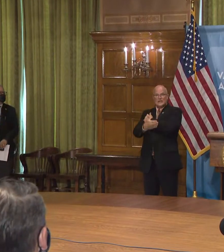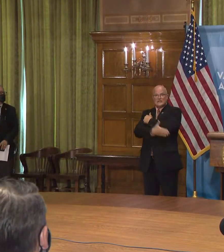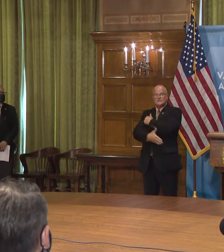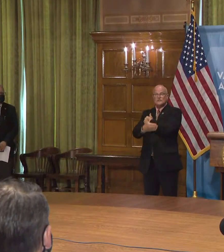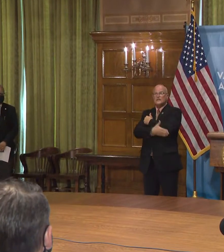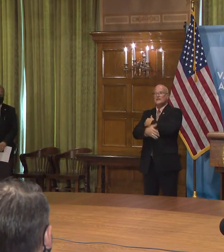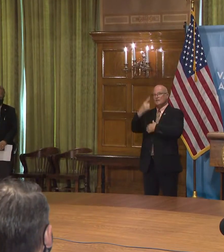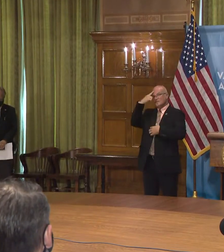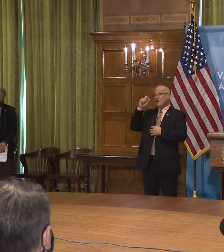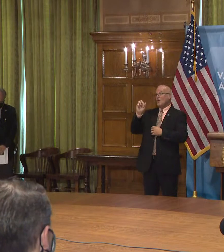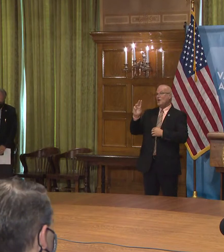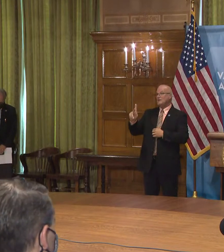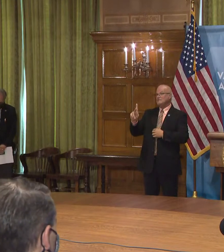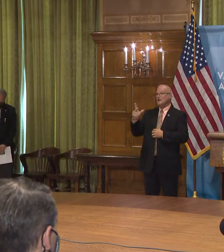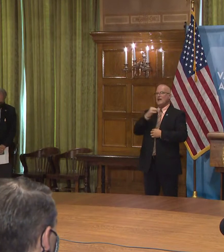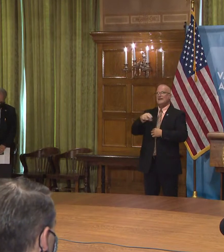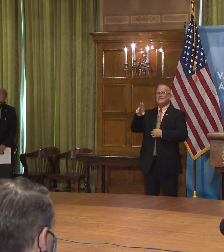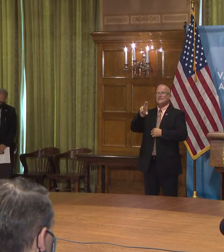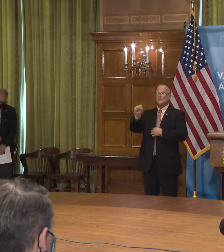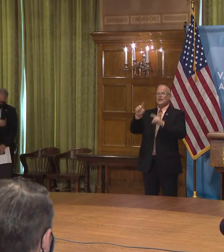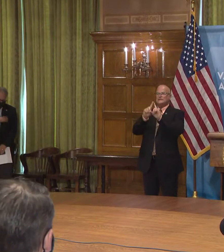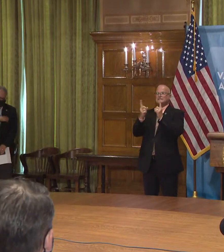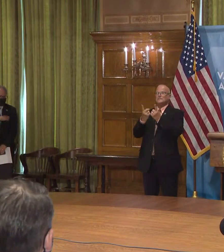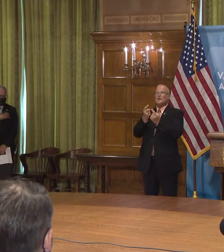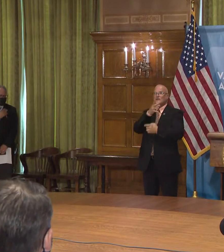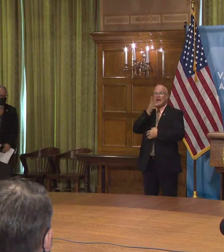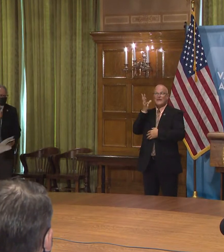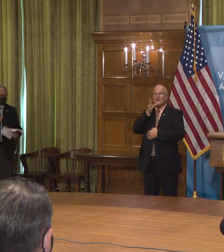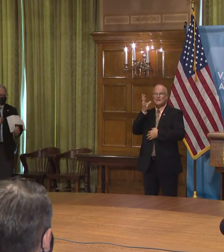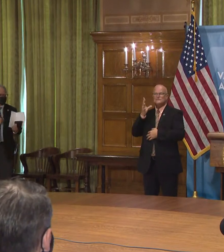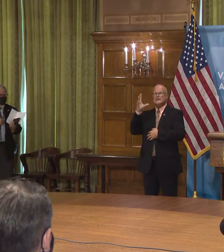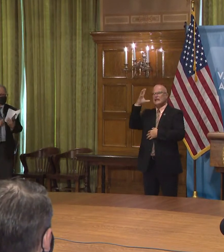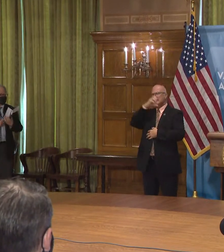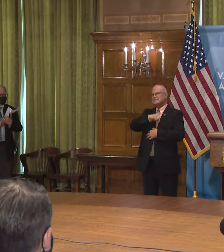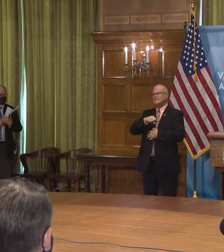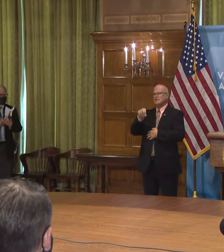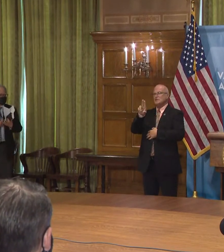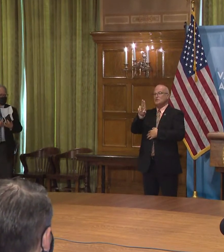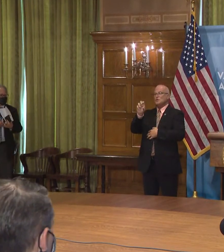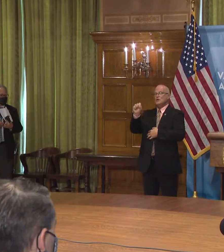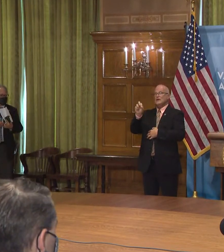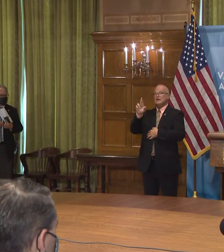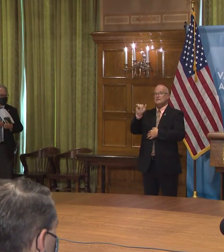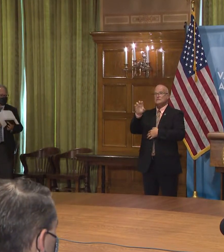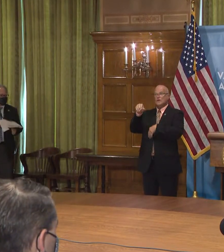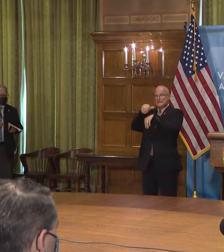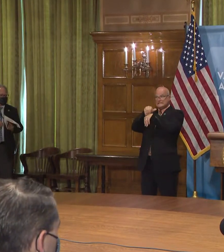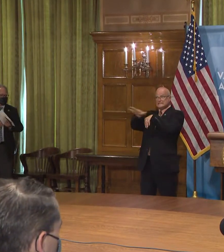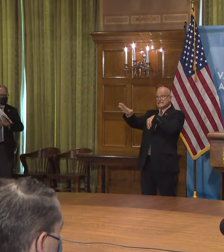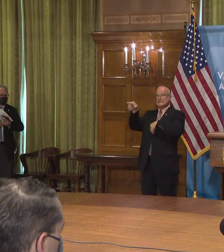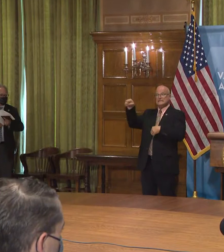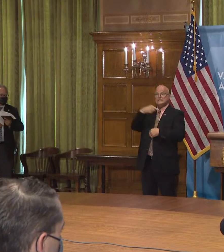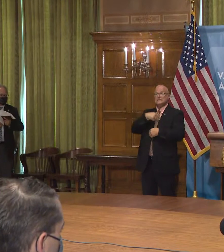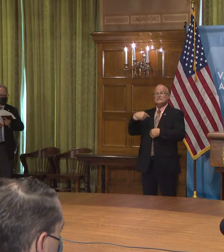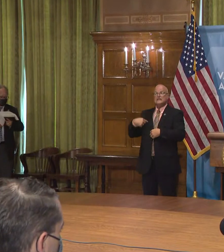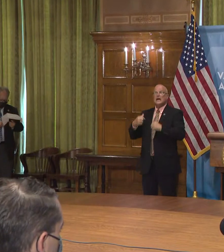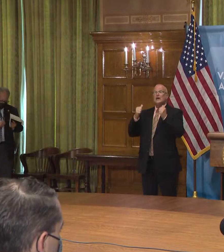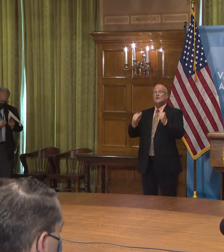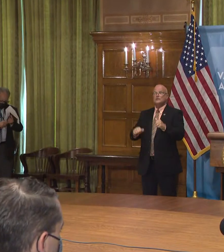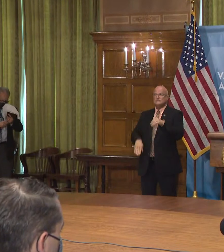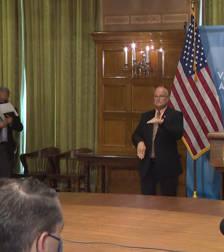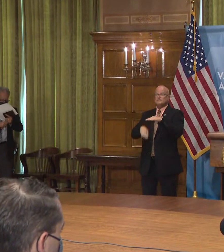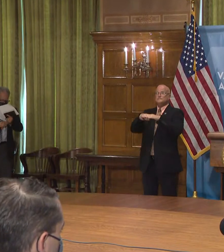for Arkansas when the United States Department of Agriculture estimates that U.S. rice exports to China could reach